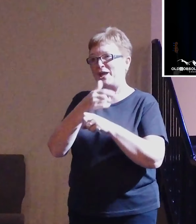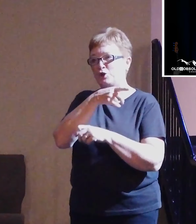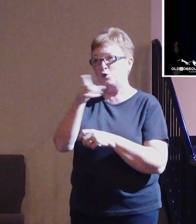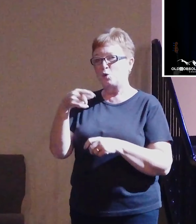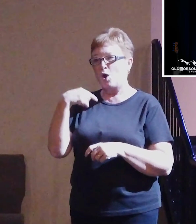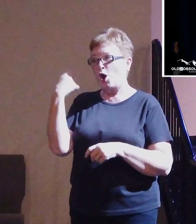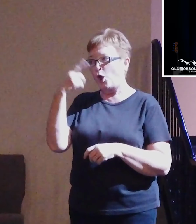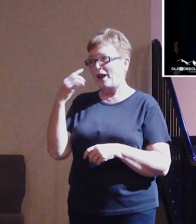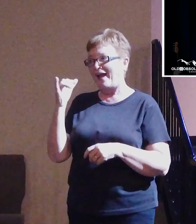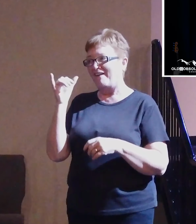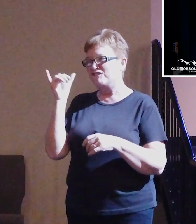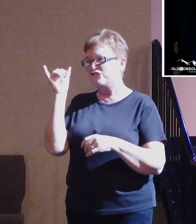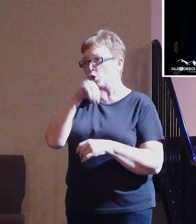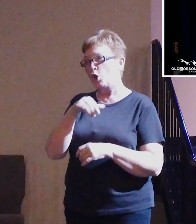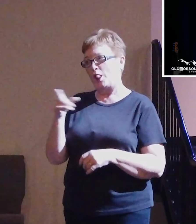mind.